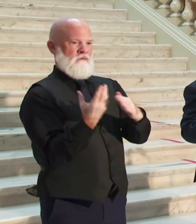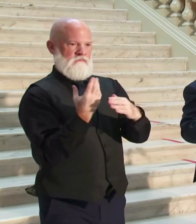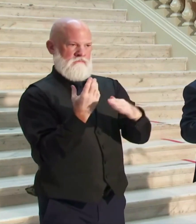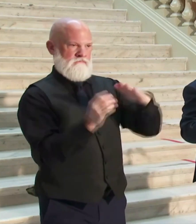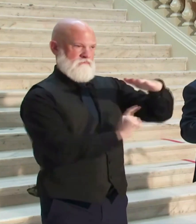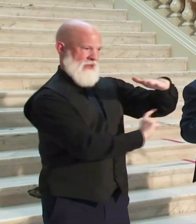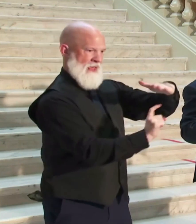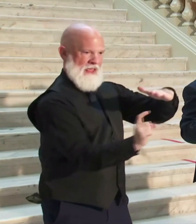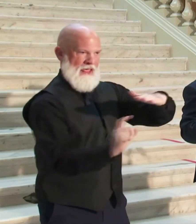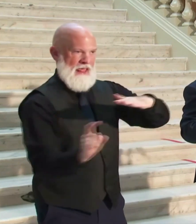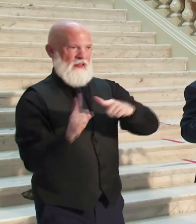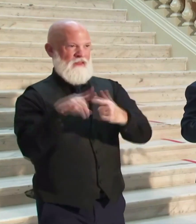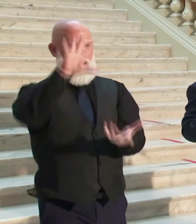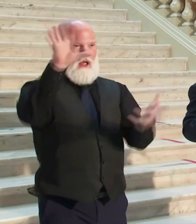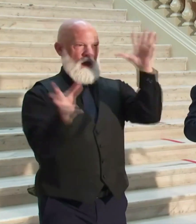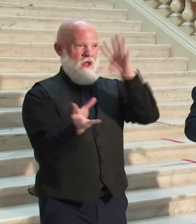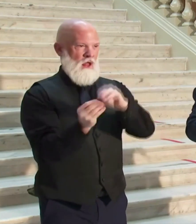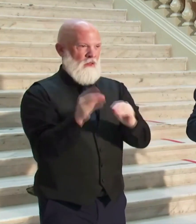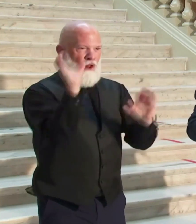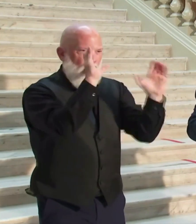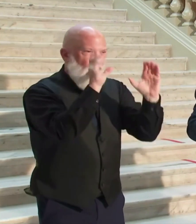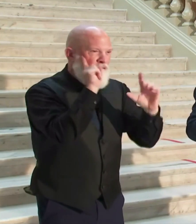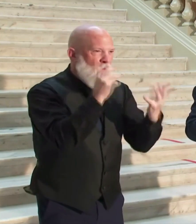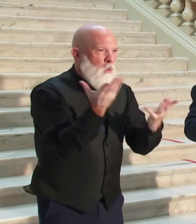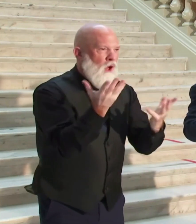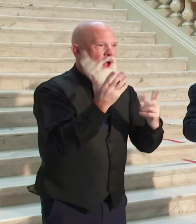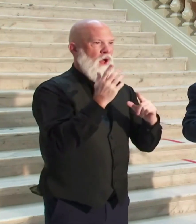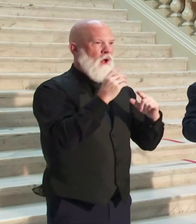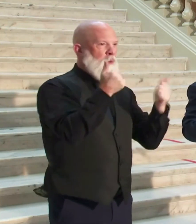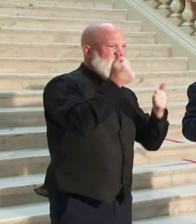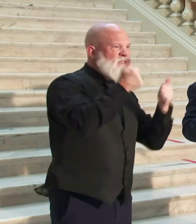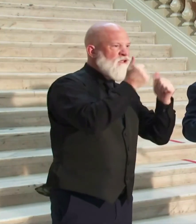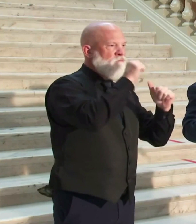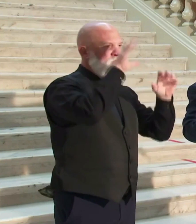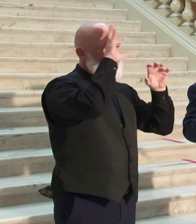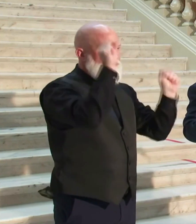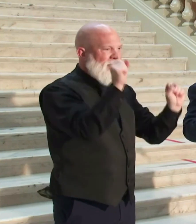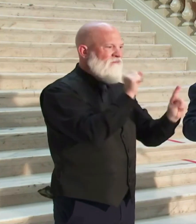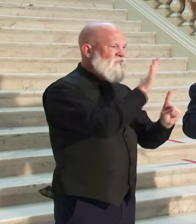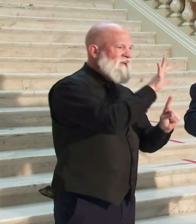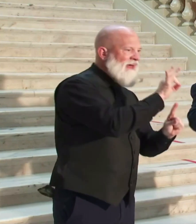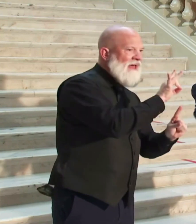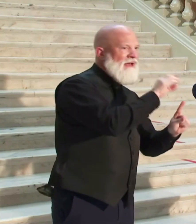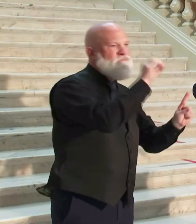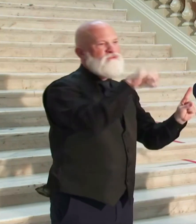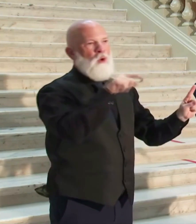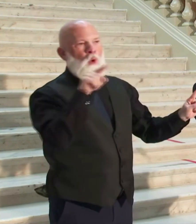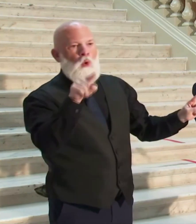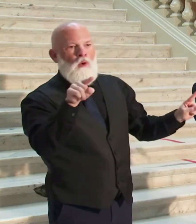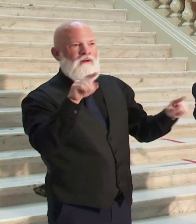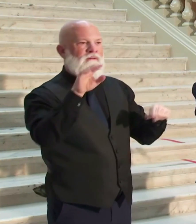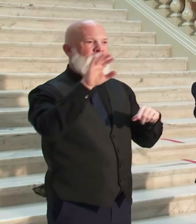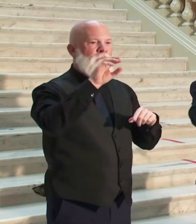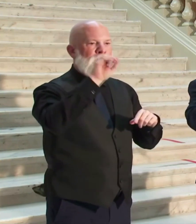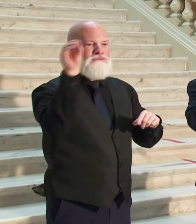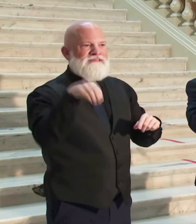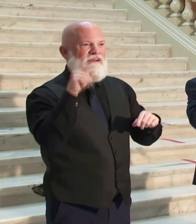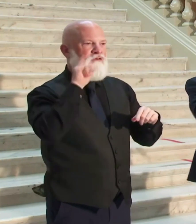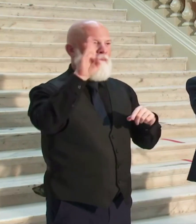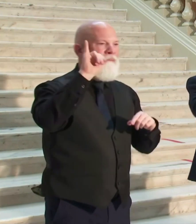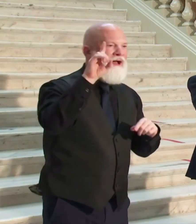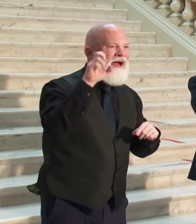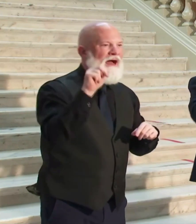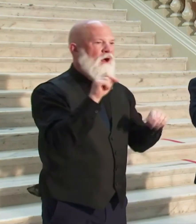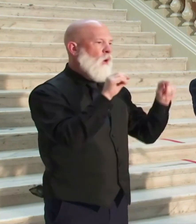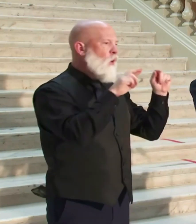for the president, 58 for Joe Biden, or 56 for Joe Biden, and 2 for, Jorgensen. They